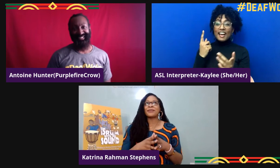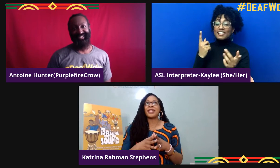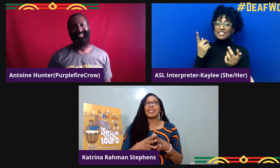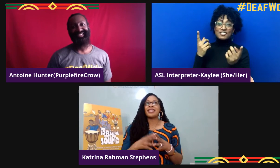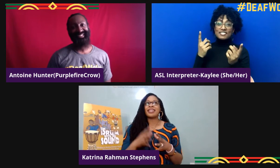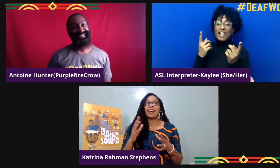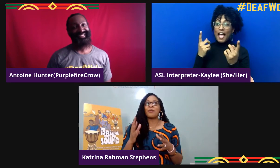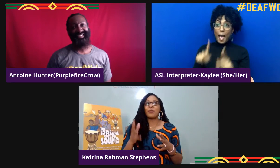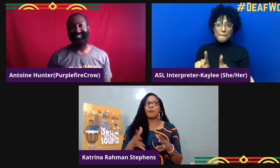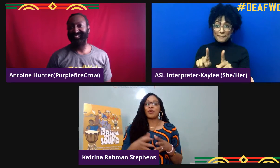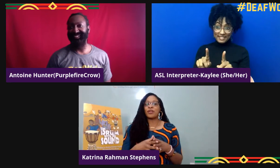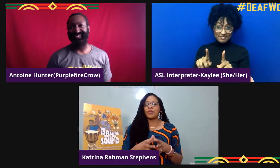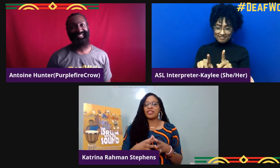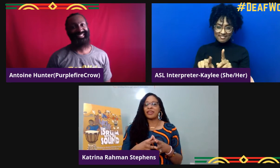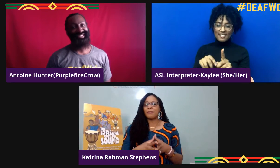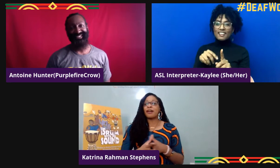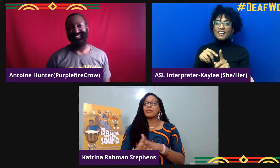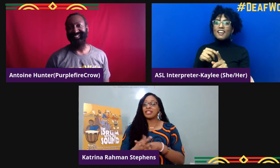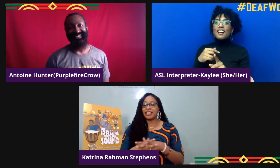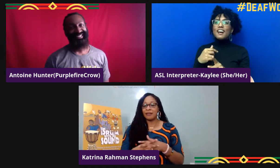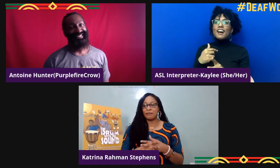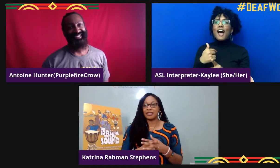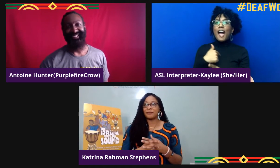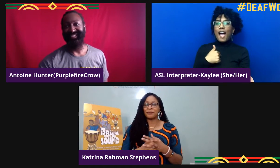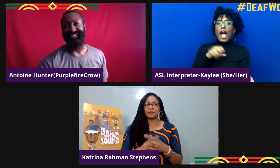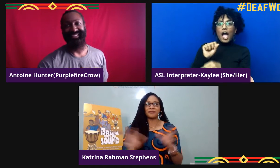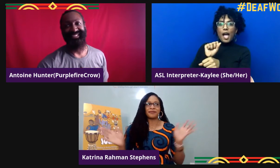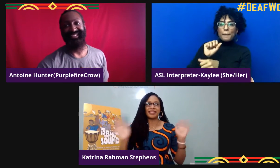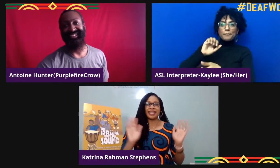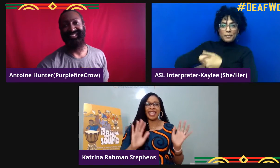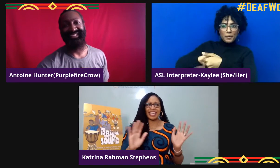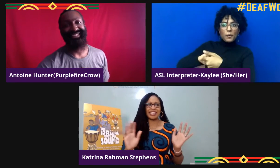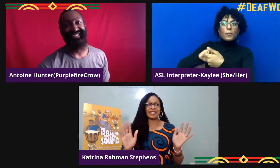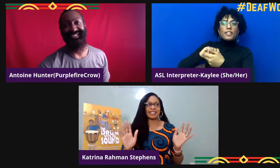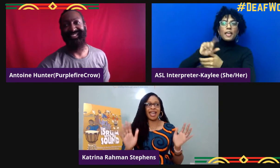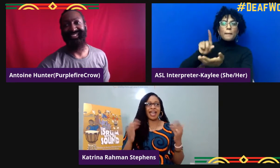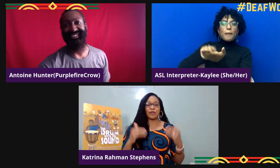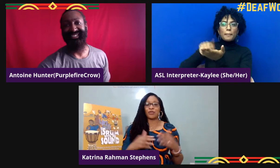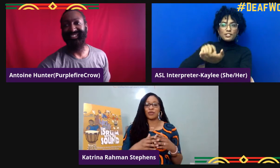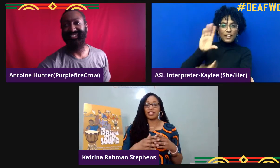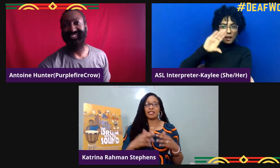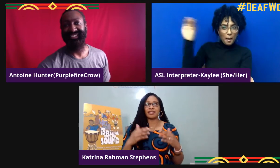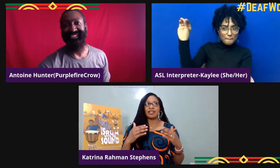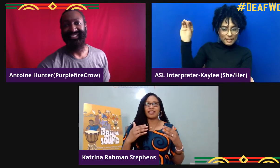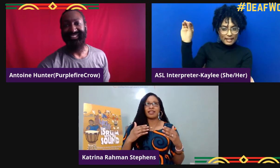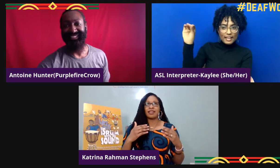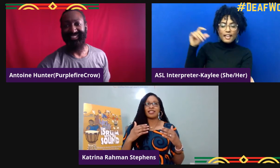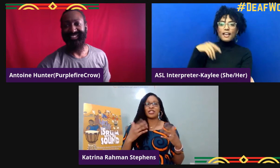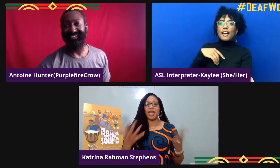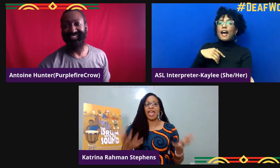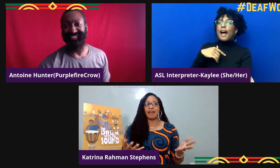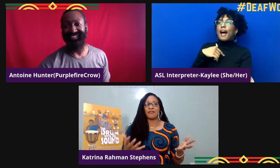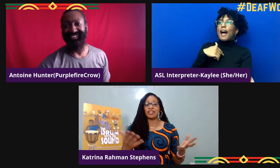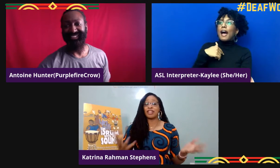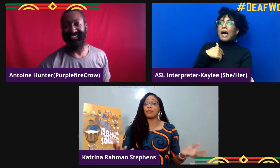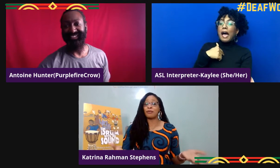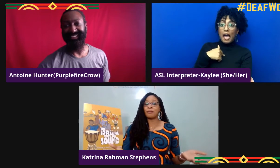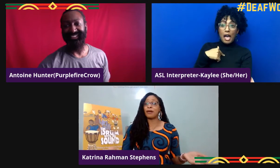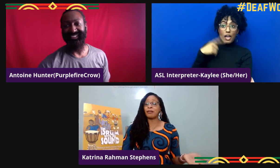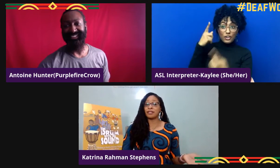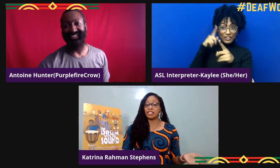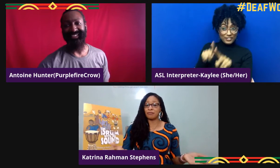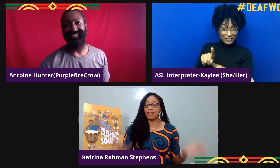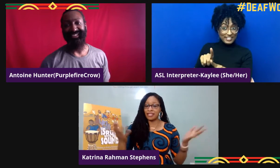day, I'm working with a publishing company, and I agreed to have another